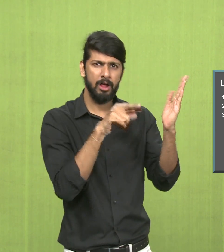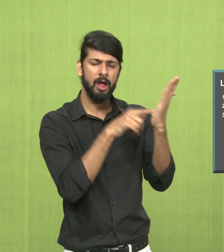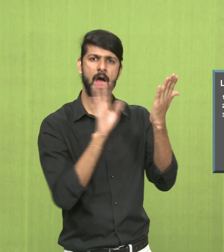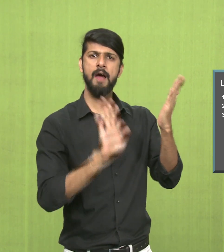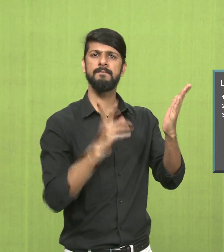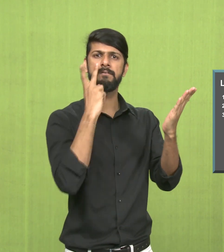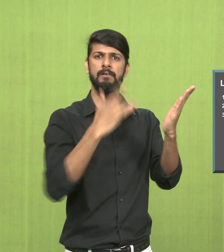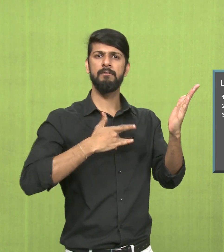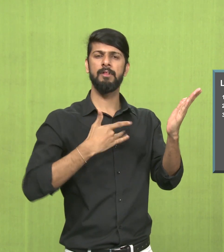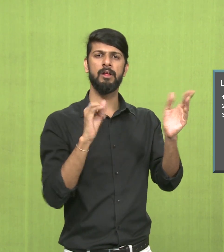Also,